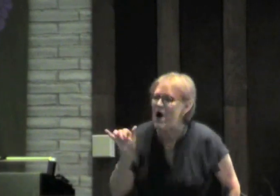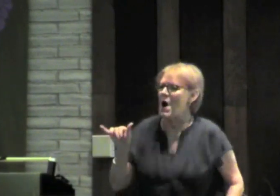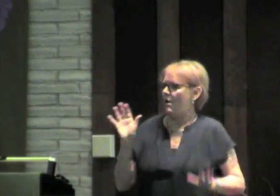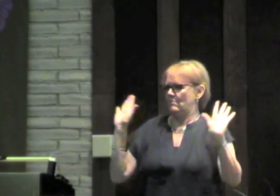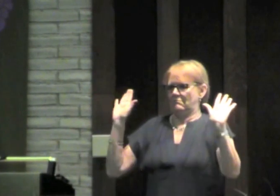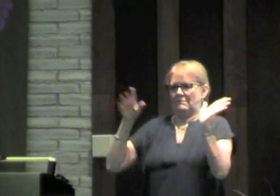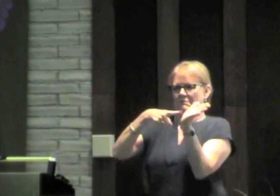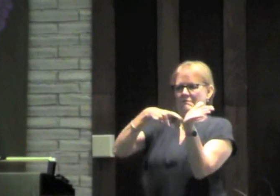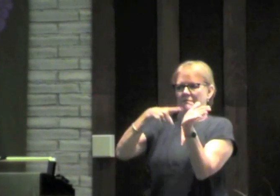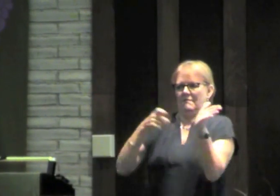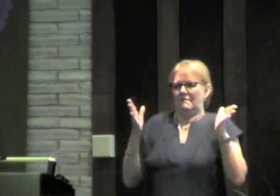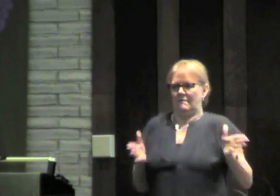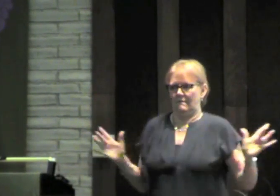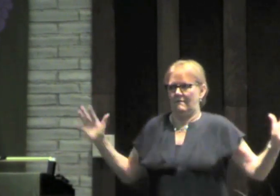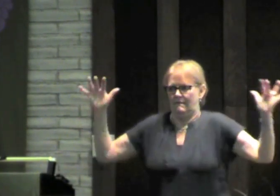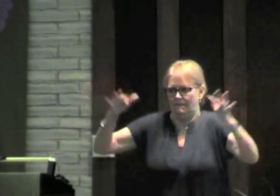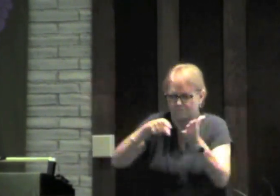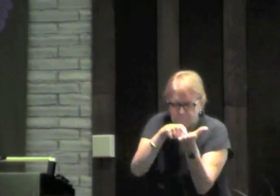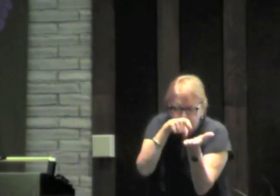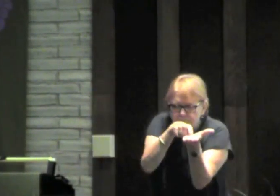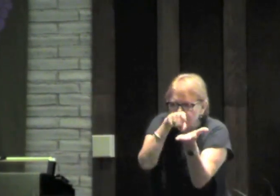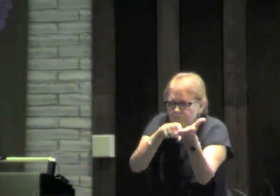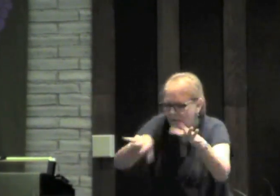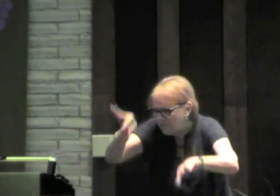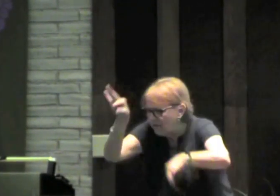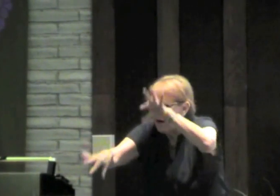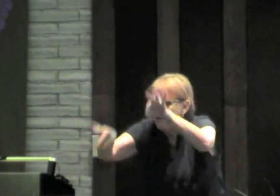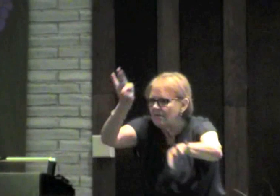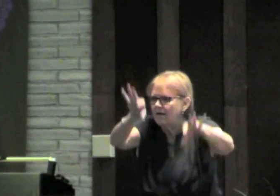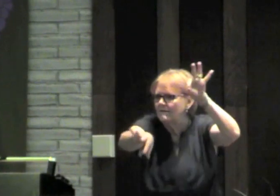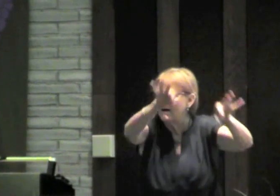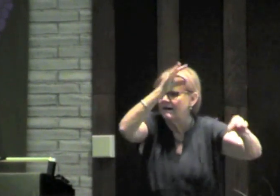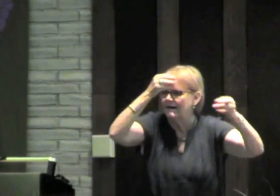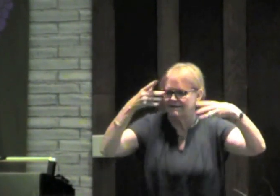So when they excavated, they found all of these wonderful ruins.